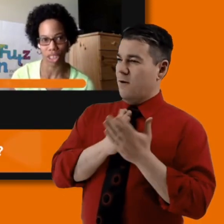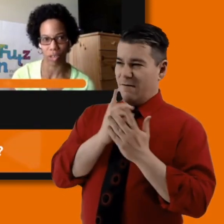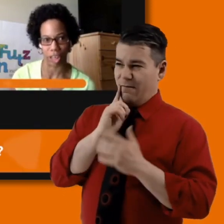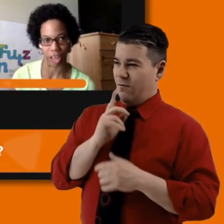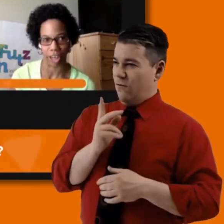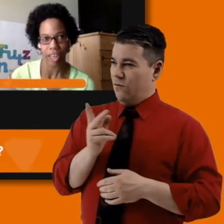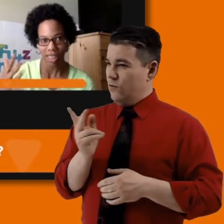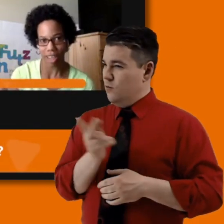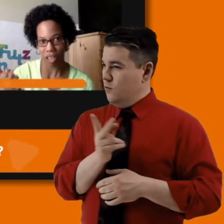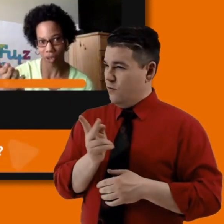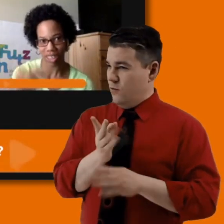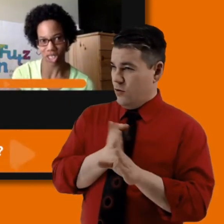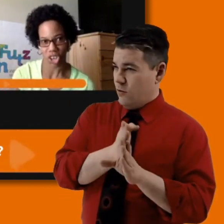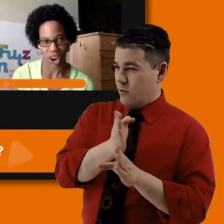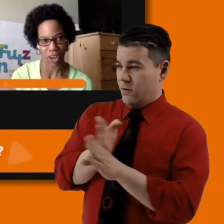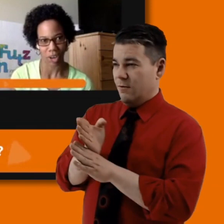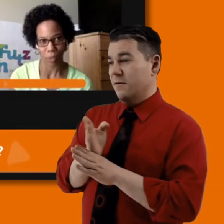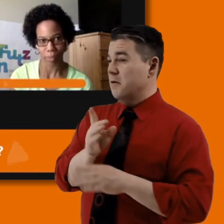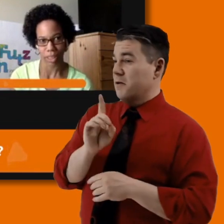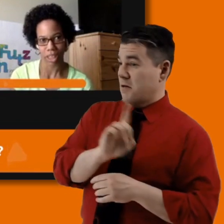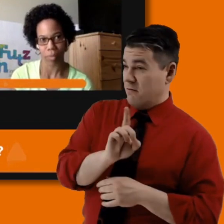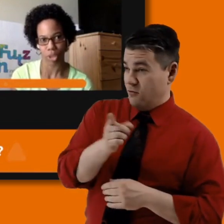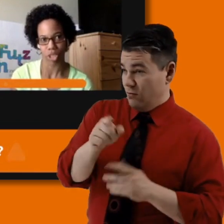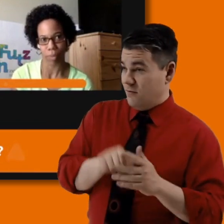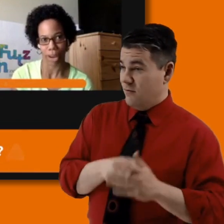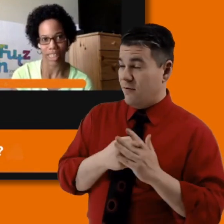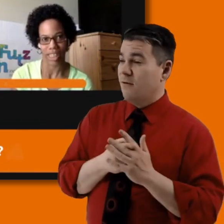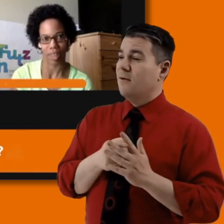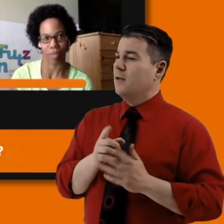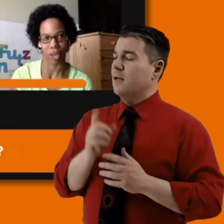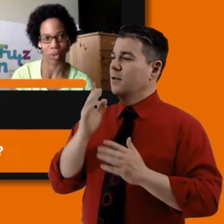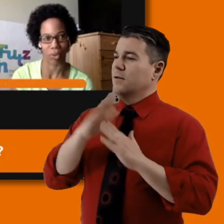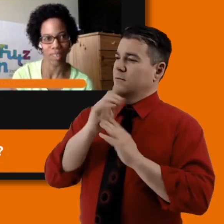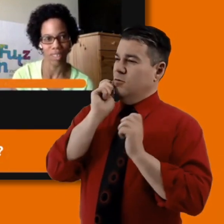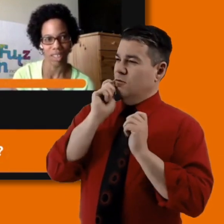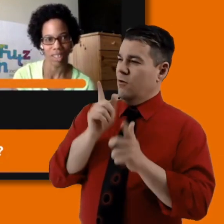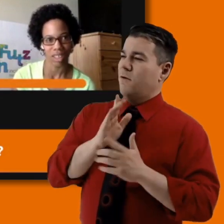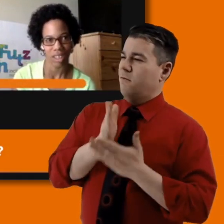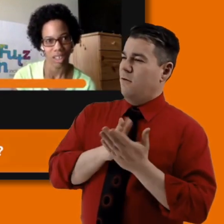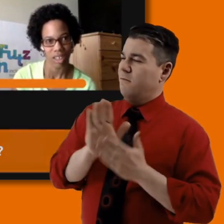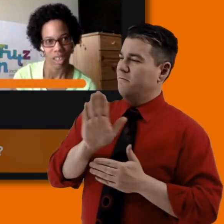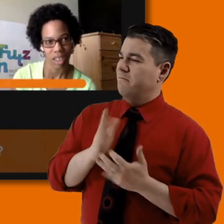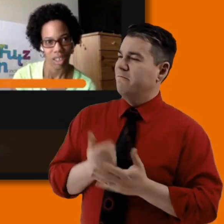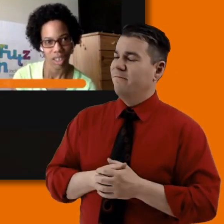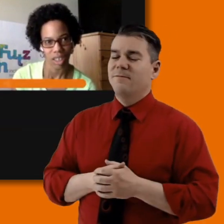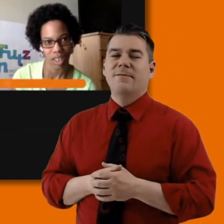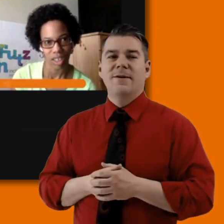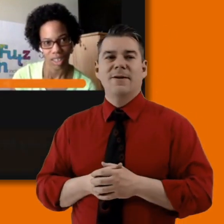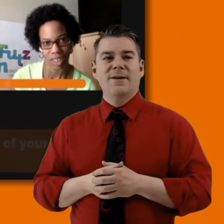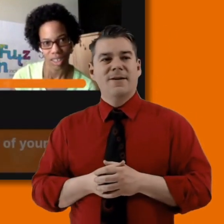you's career? David, you can start. What's been the most surprising thing for you?